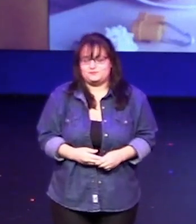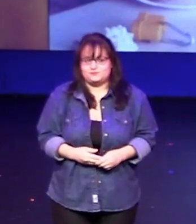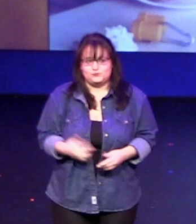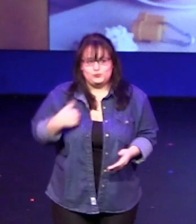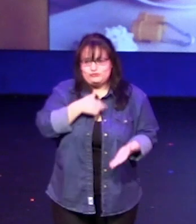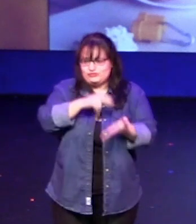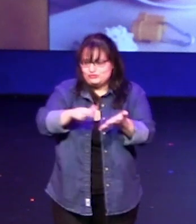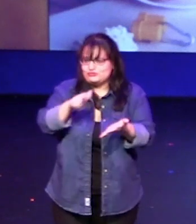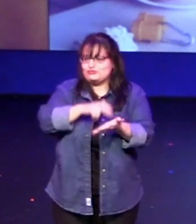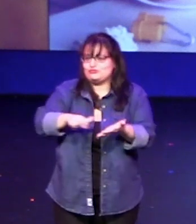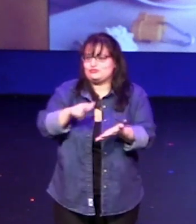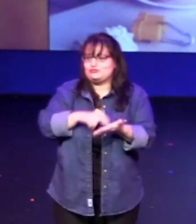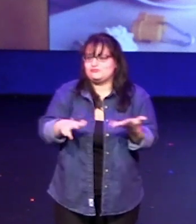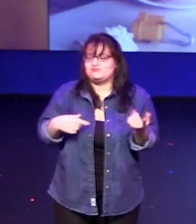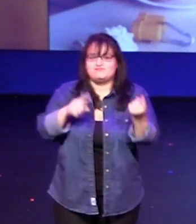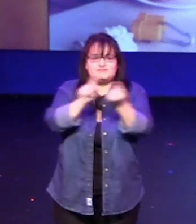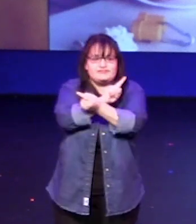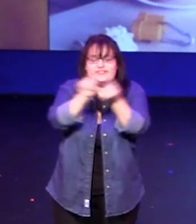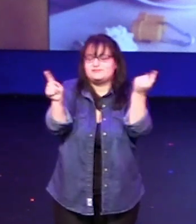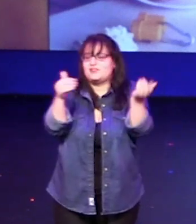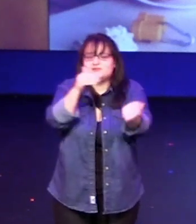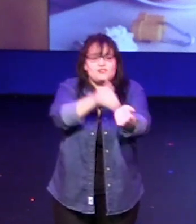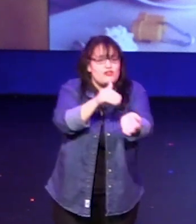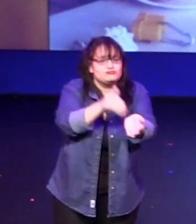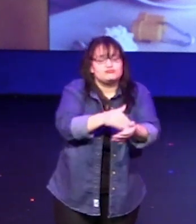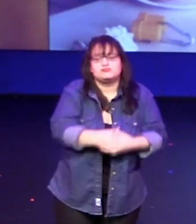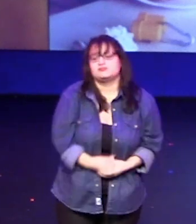The marketing world sees it as a magic fix.